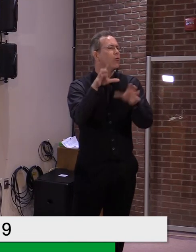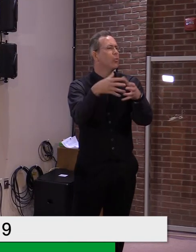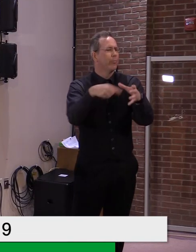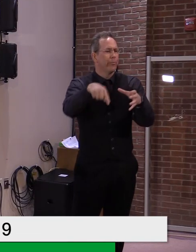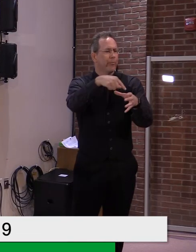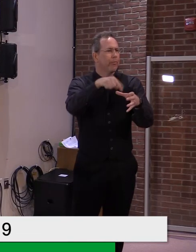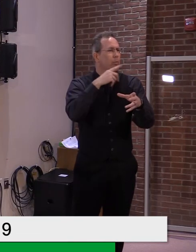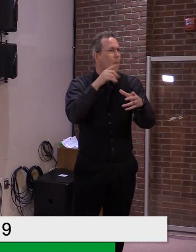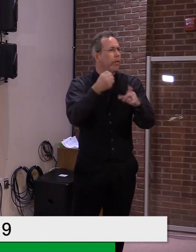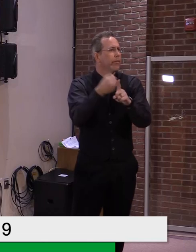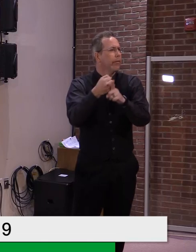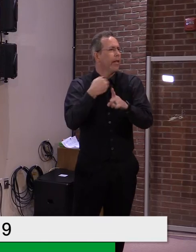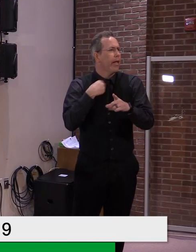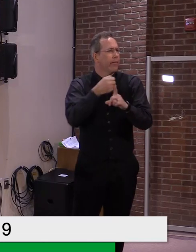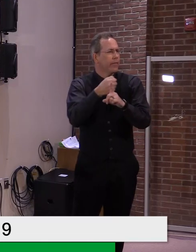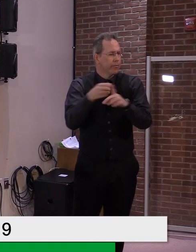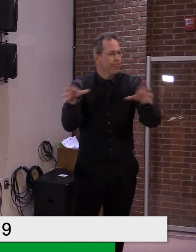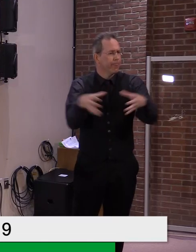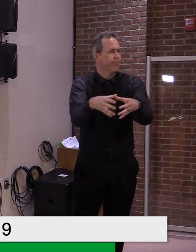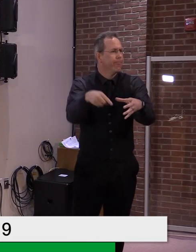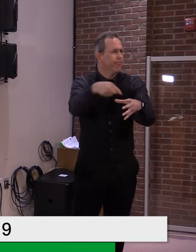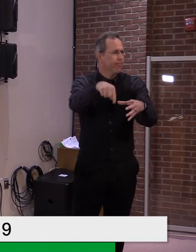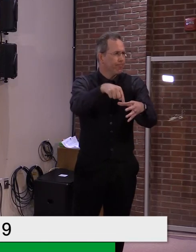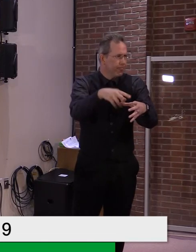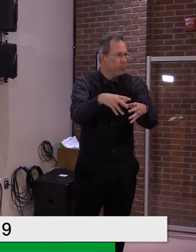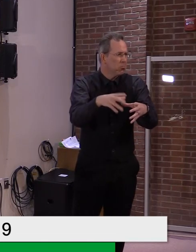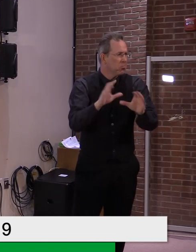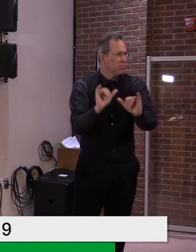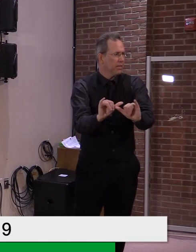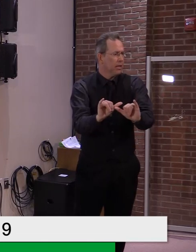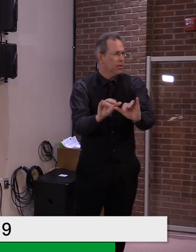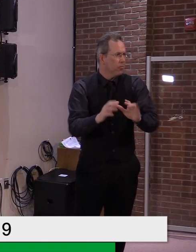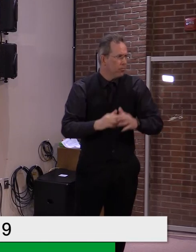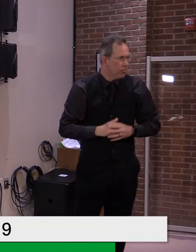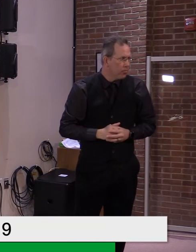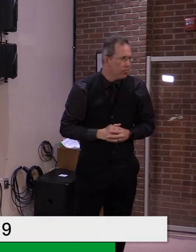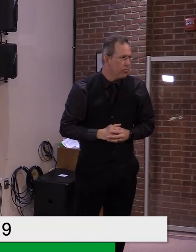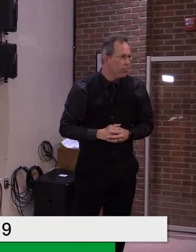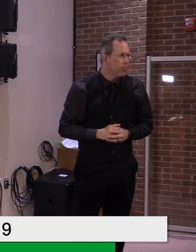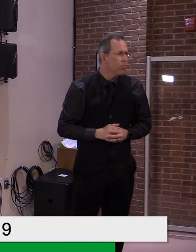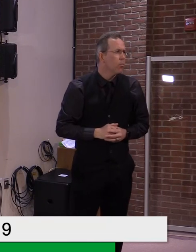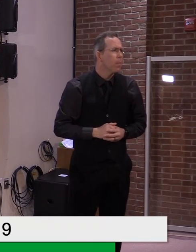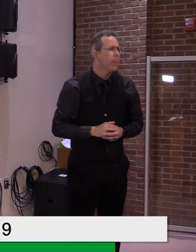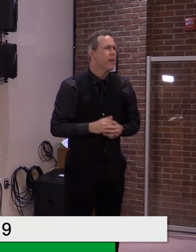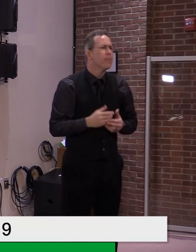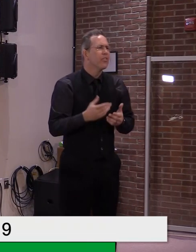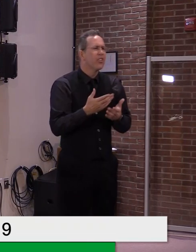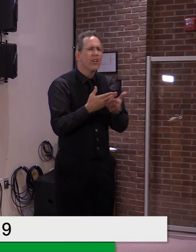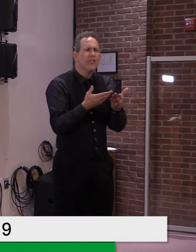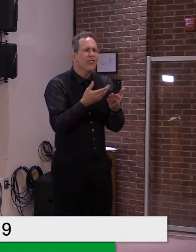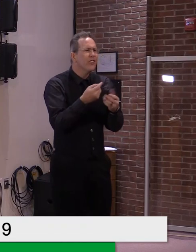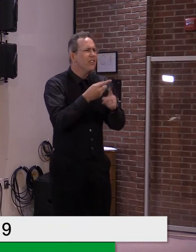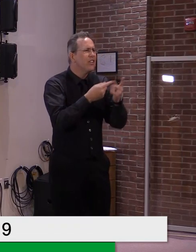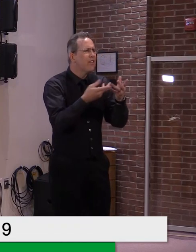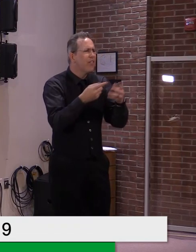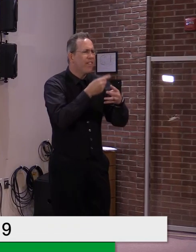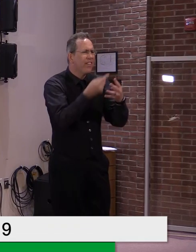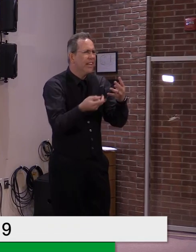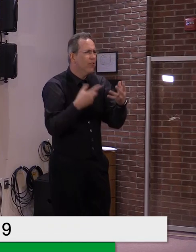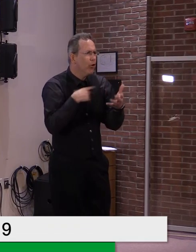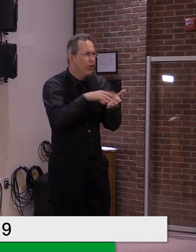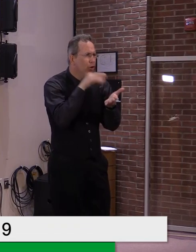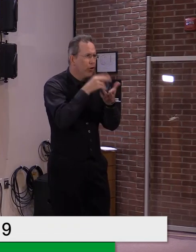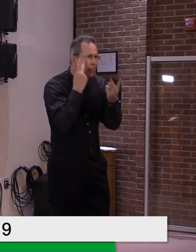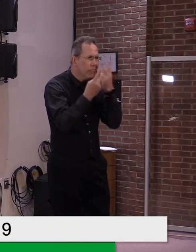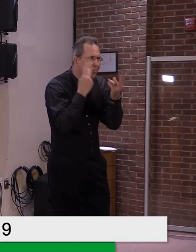and or had to have close contact. So I think, you know, there are things we're learning. There are always